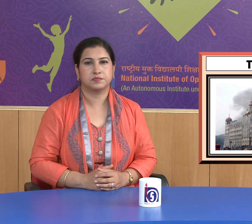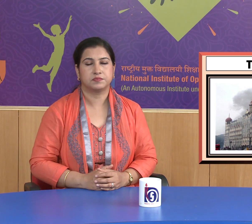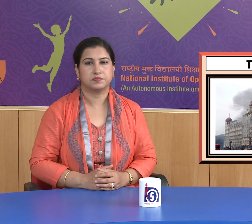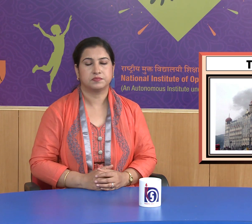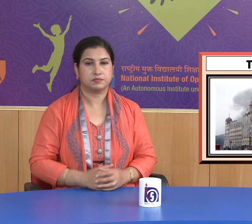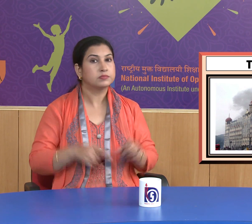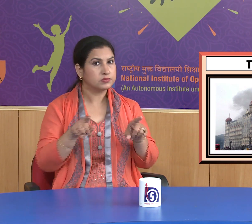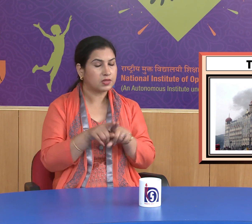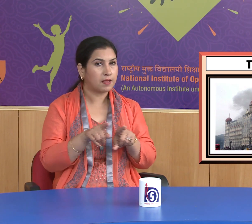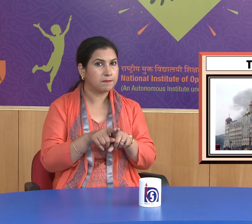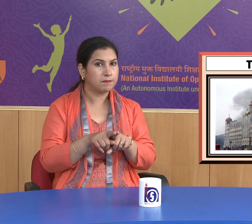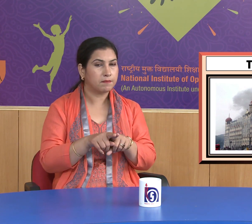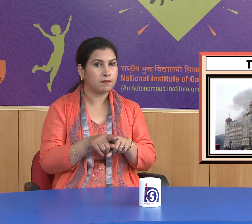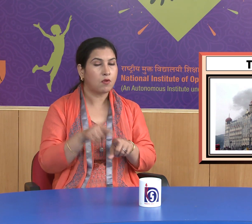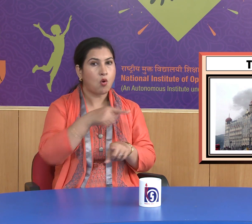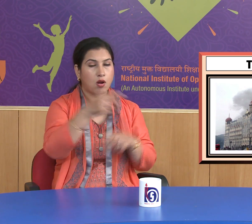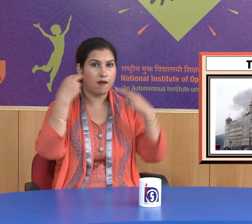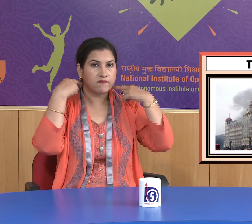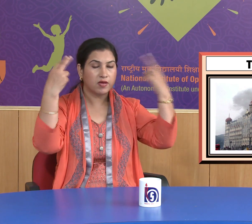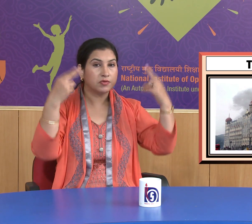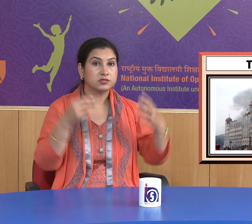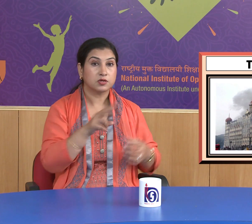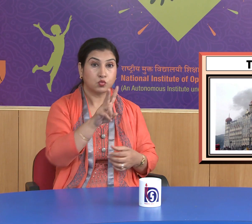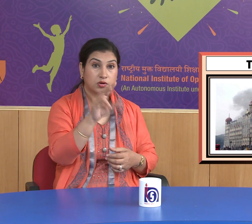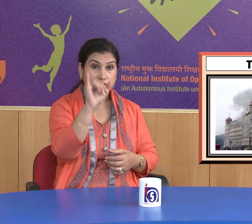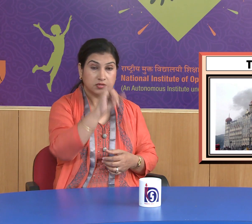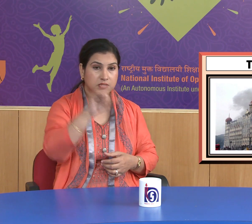Also known as 26/11.